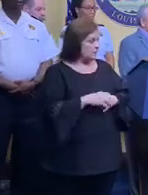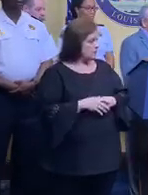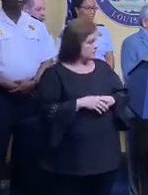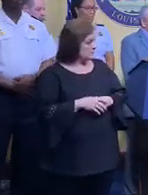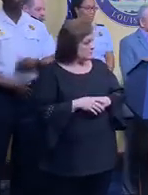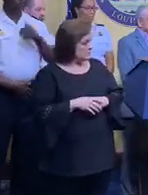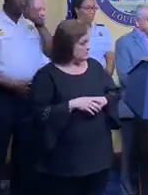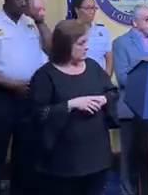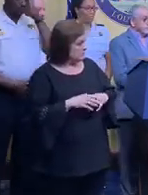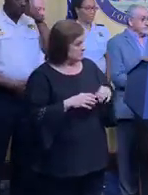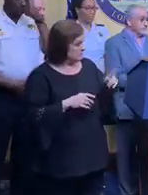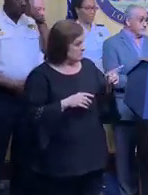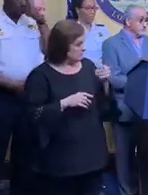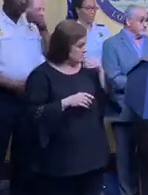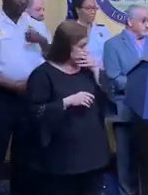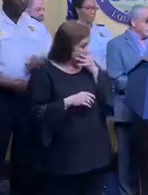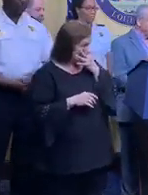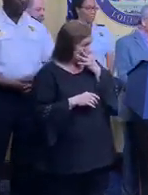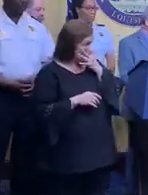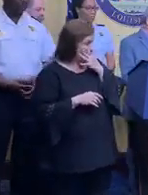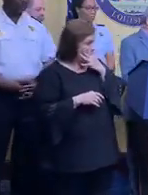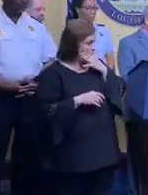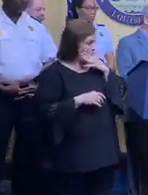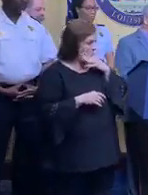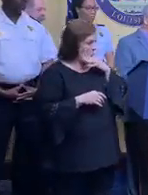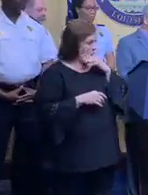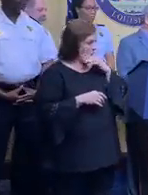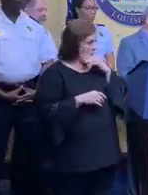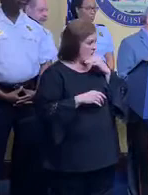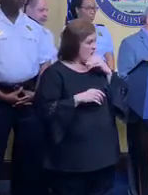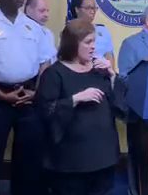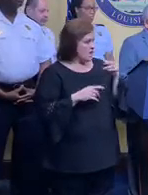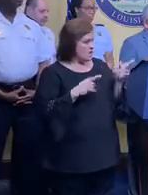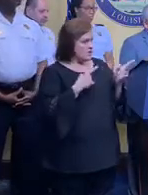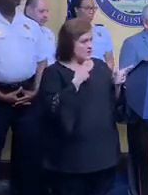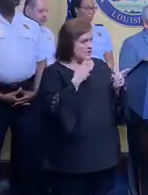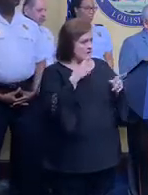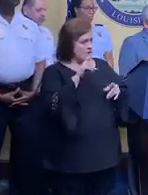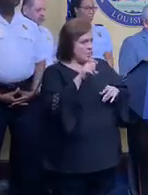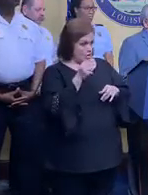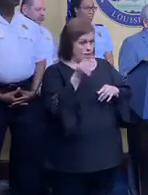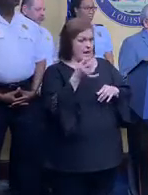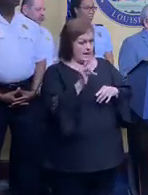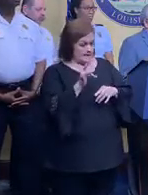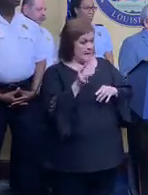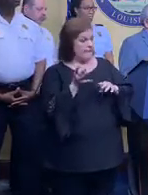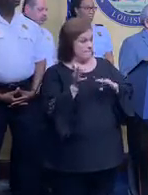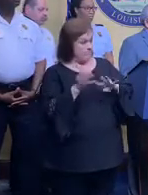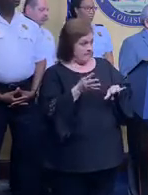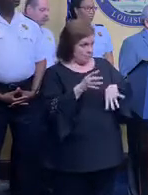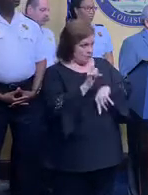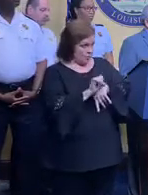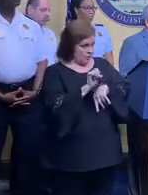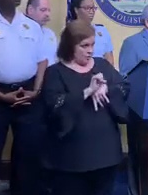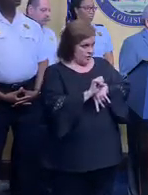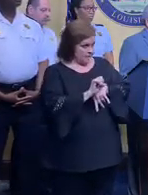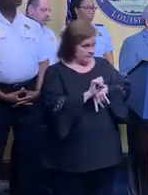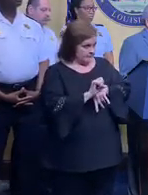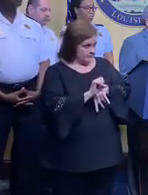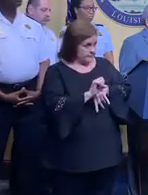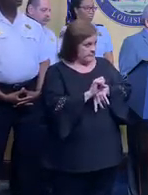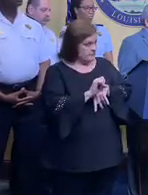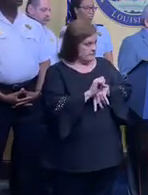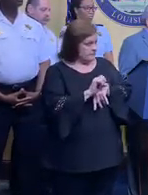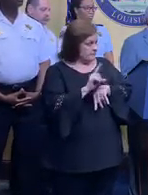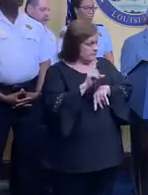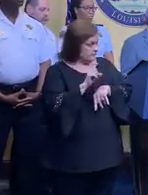Fox And for Mr. Corbin as well, if you don't mind, just to follow up on that, of the 118 pumps that you say were working today, does that